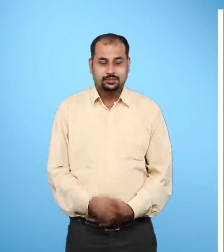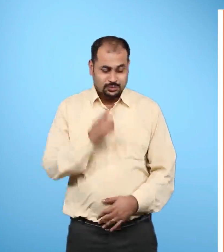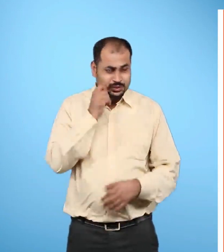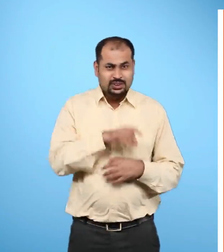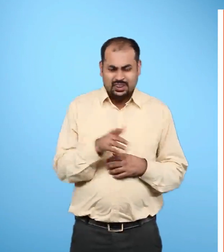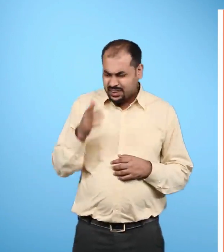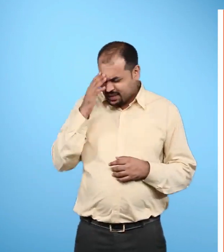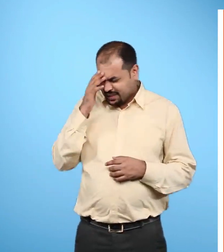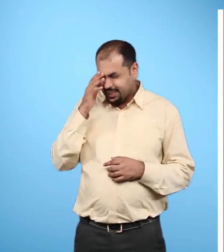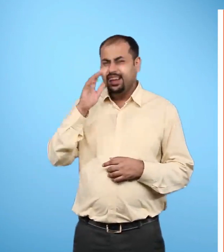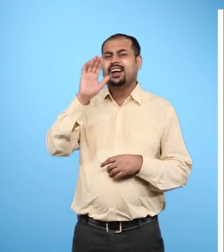The boy is thinking,